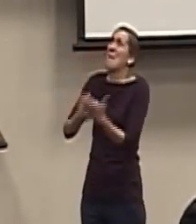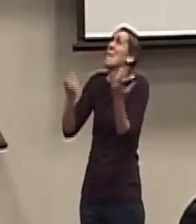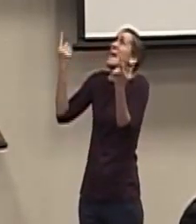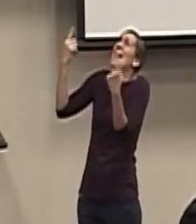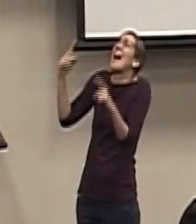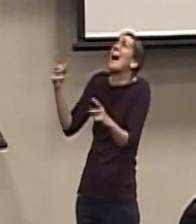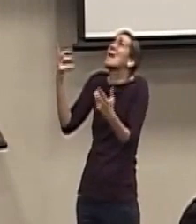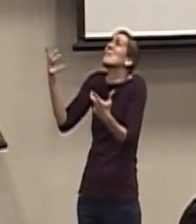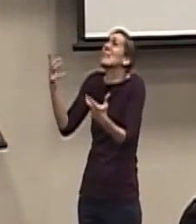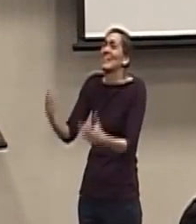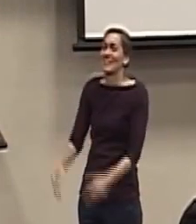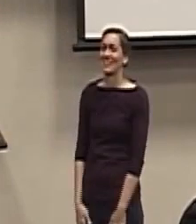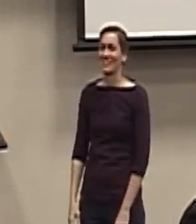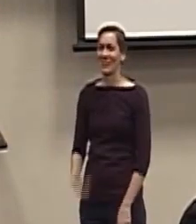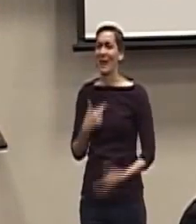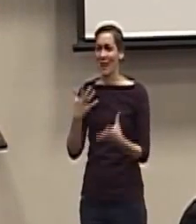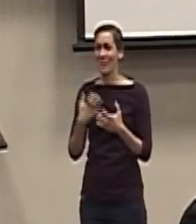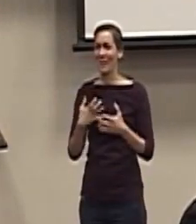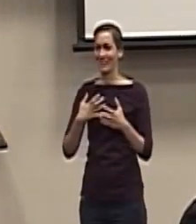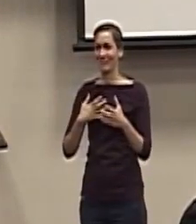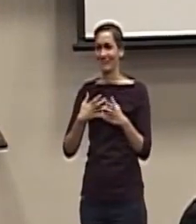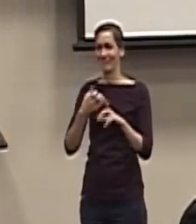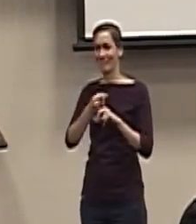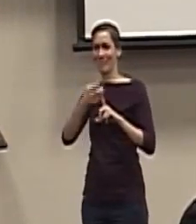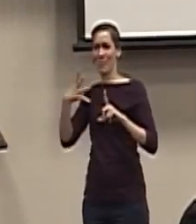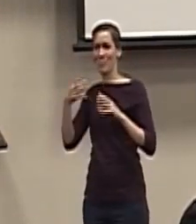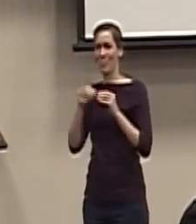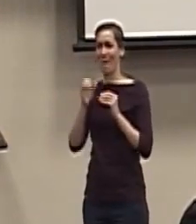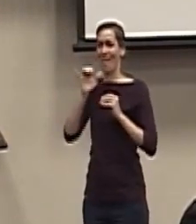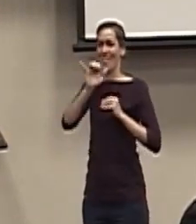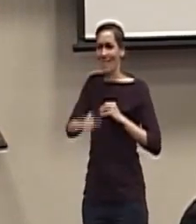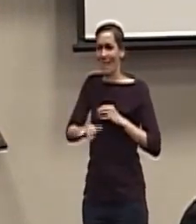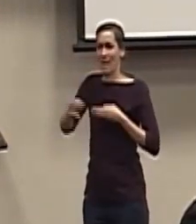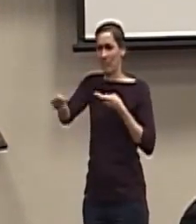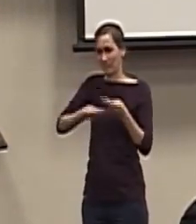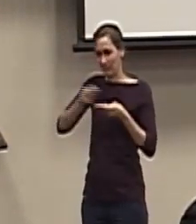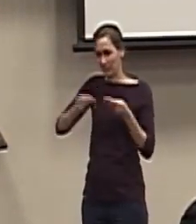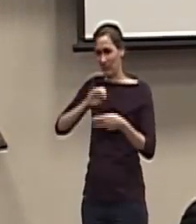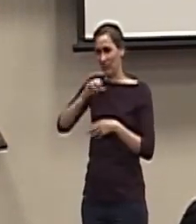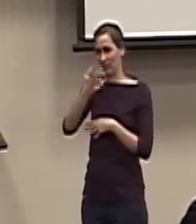It's that ministry that I want to talk to you a little bit about today. Turn to John chapter 4.